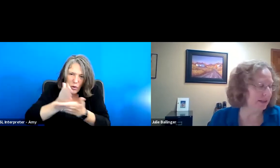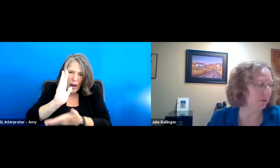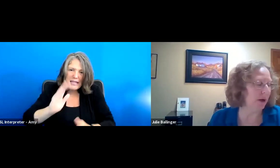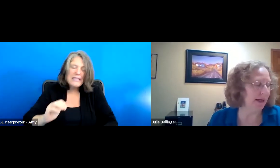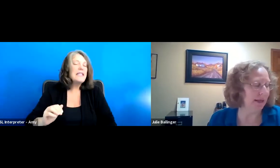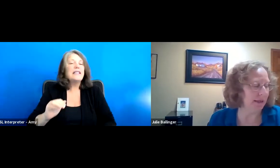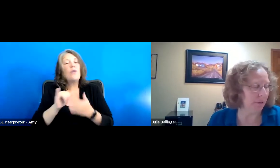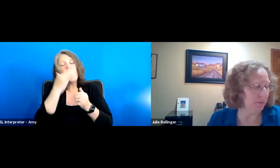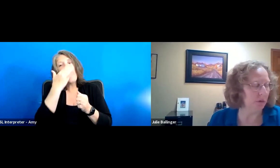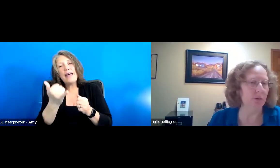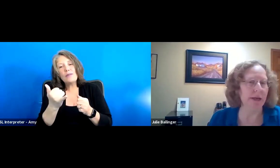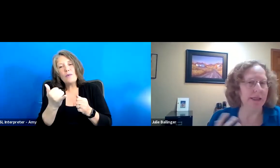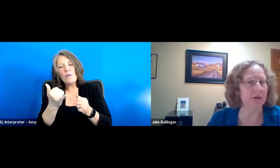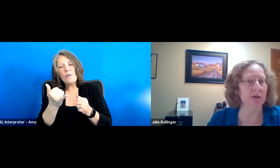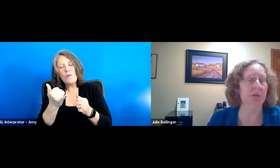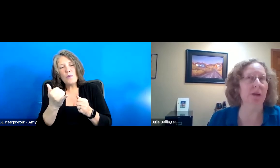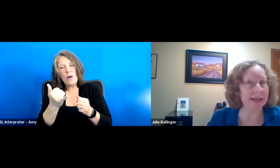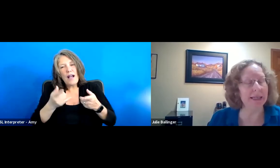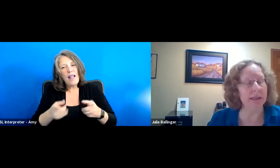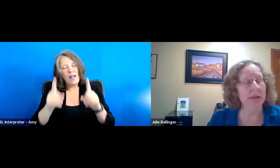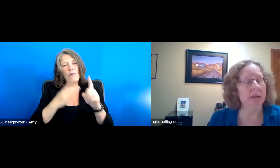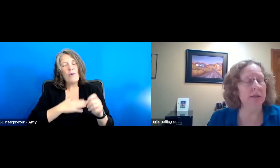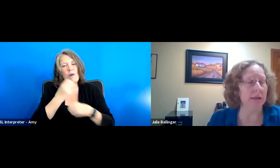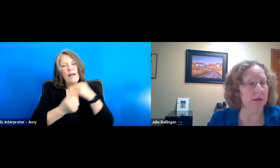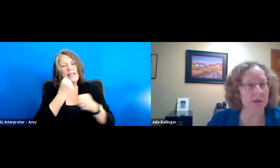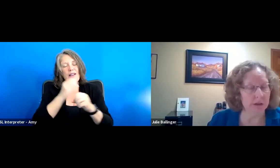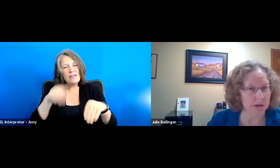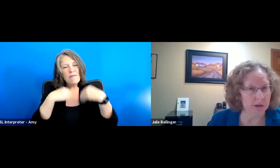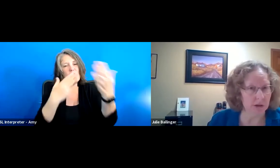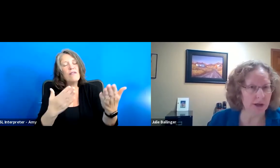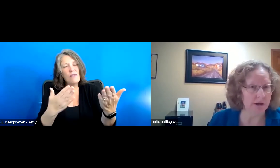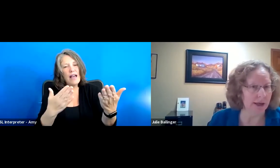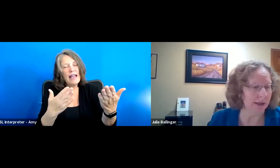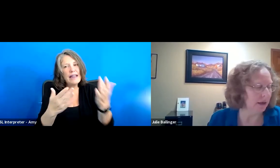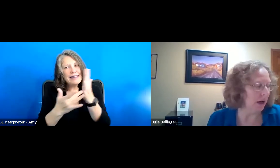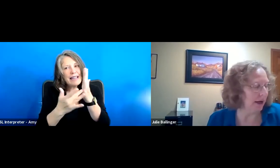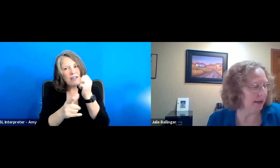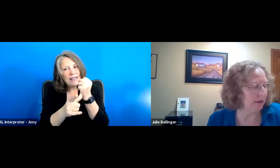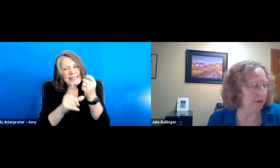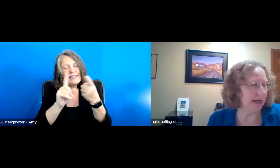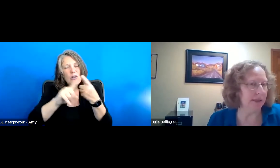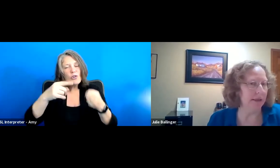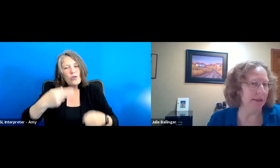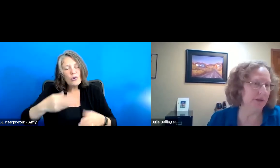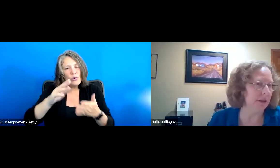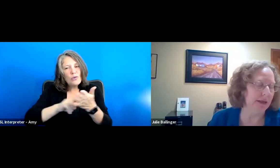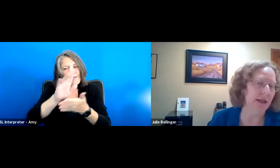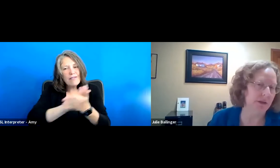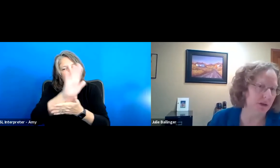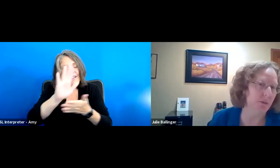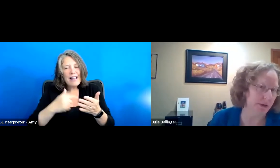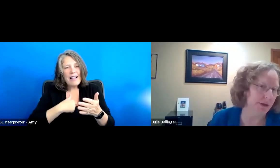so that's why through my years of providing technical assistance to higher ed, I created